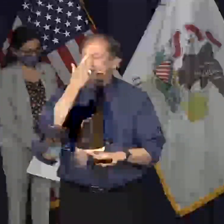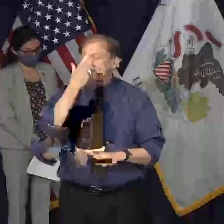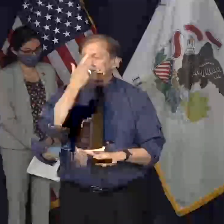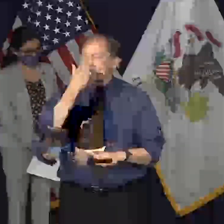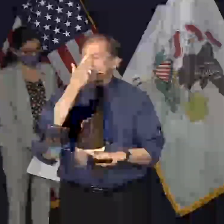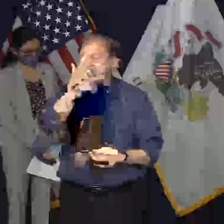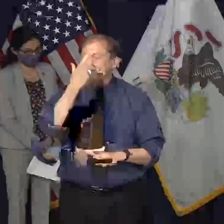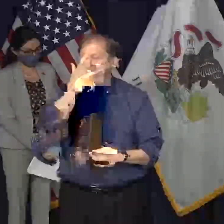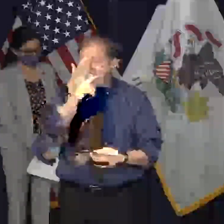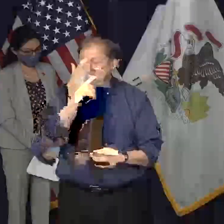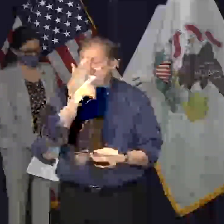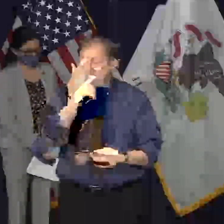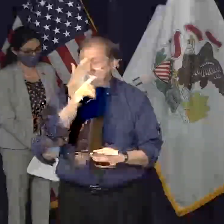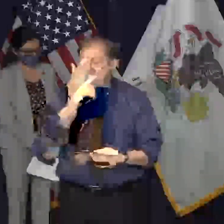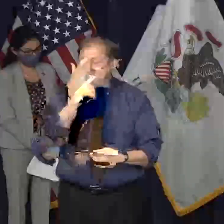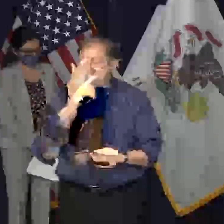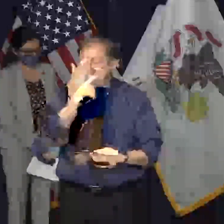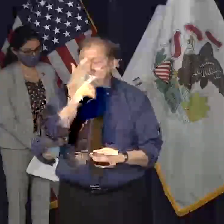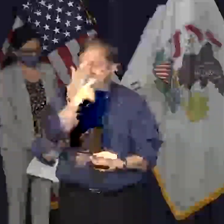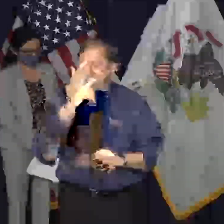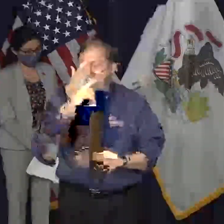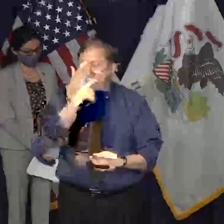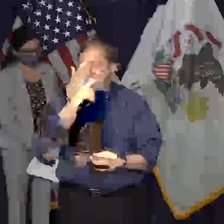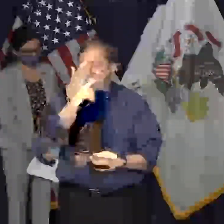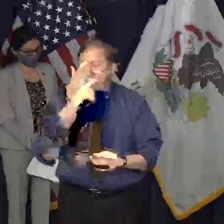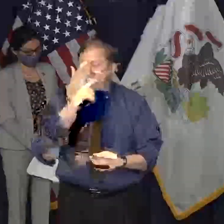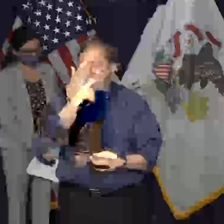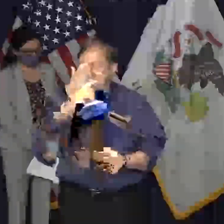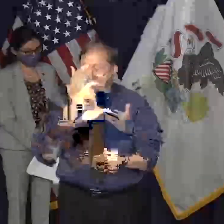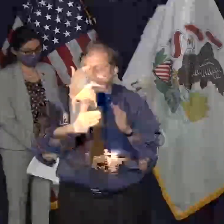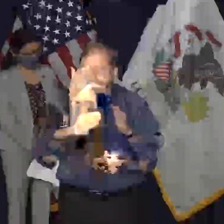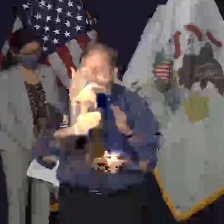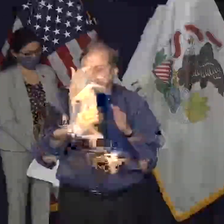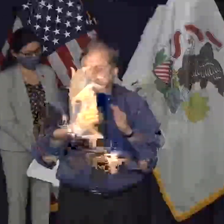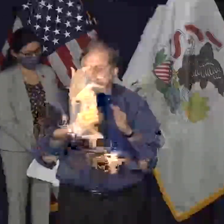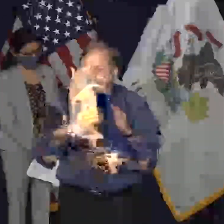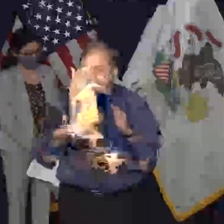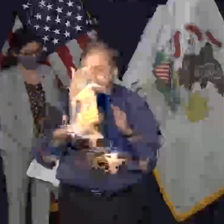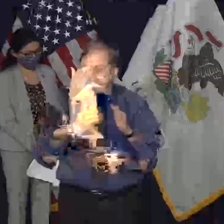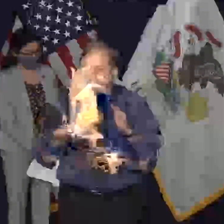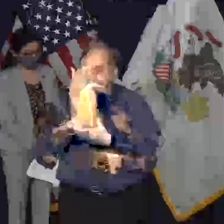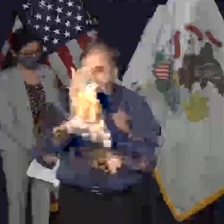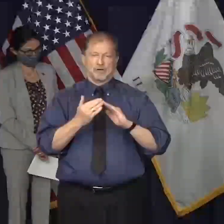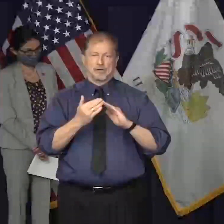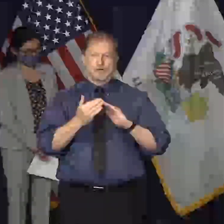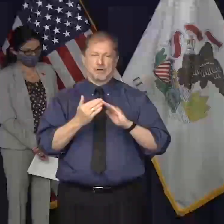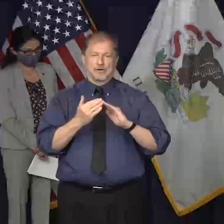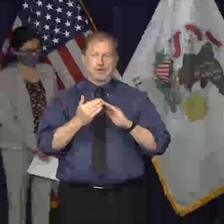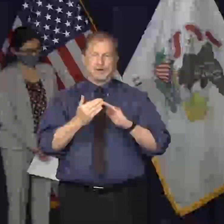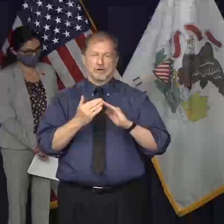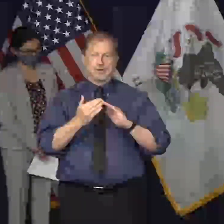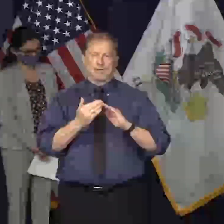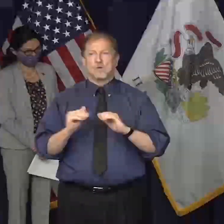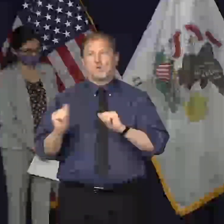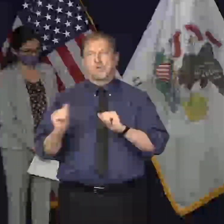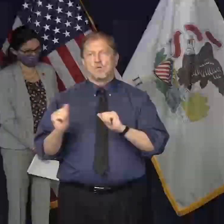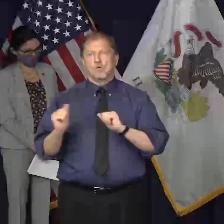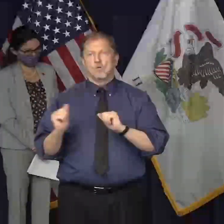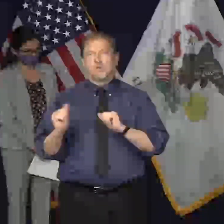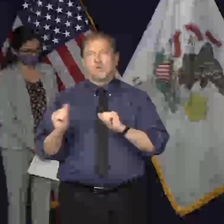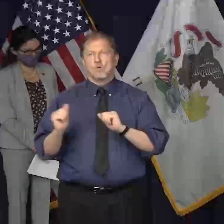community is the Illinois community. We are in these fights, and all these fights we are in